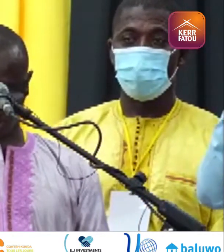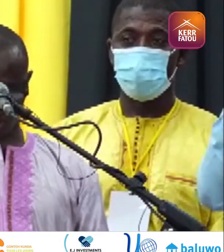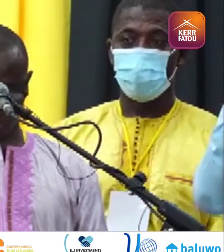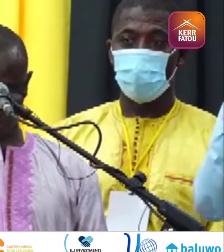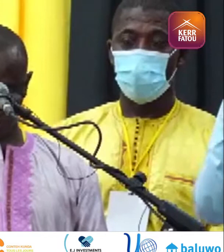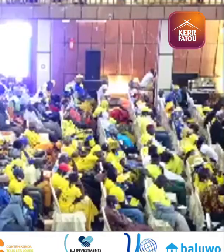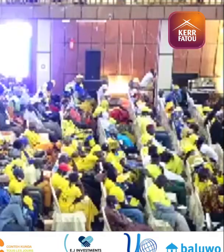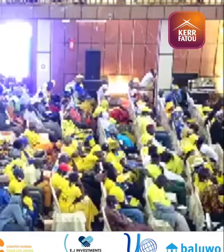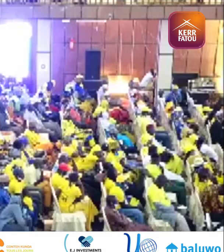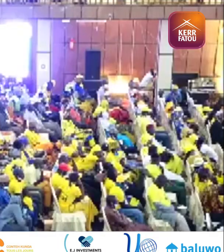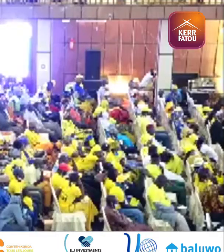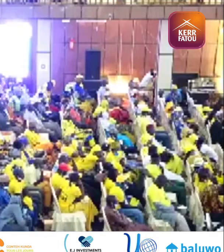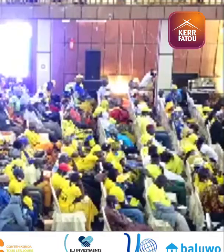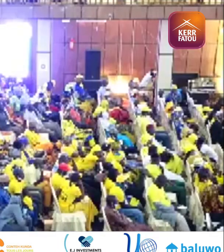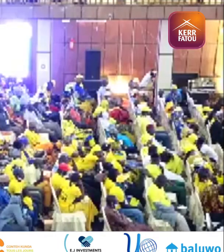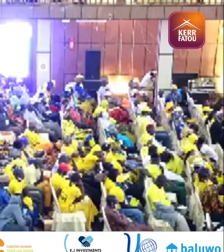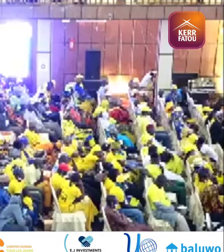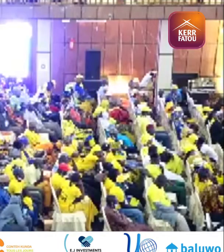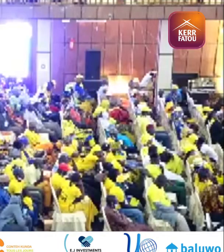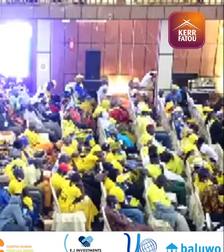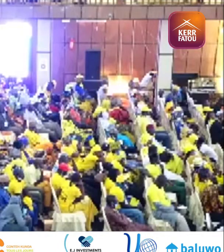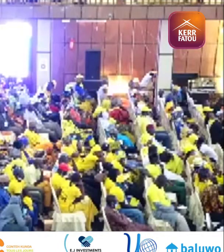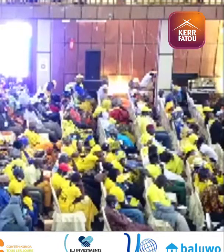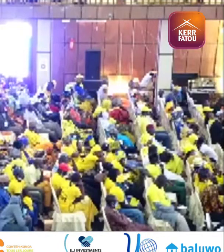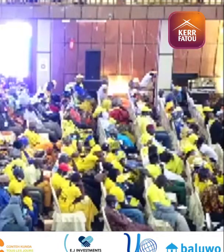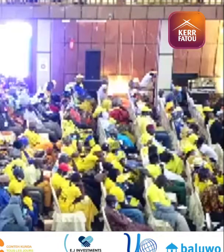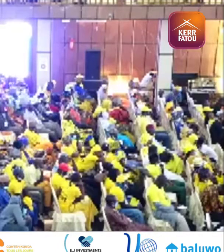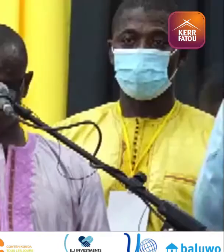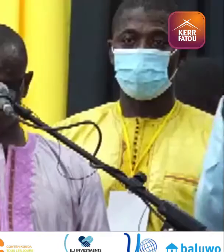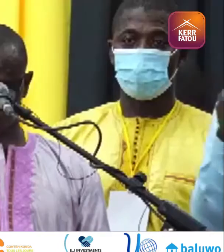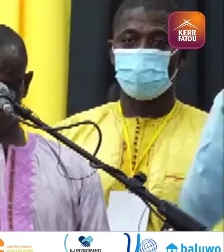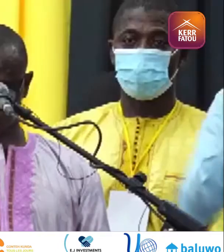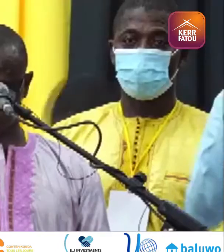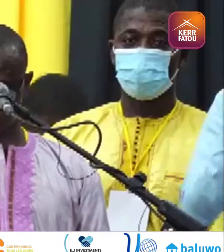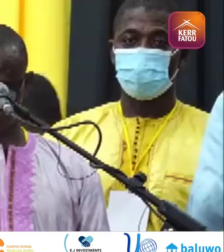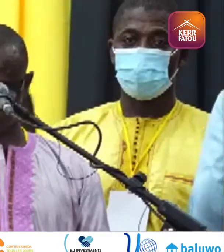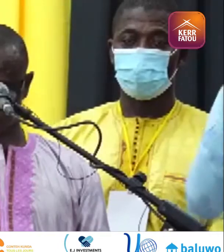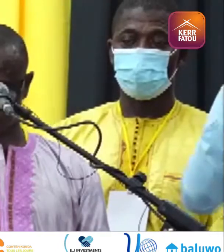word ward. The same amendment in subsection 17,